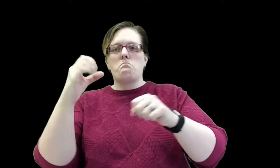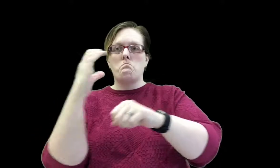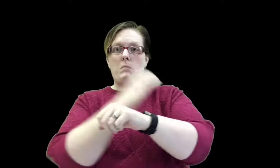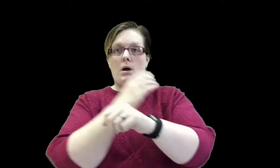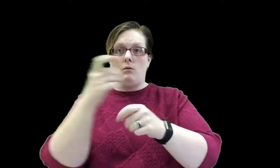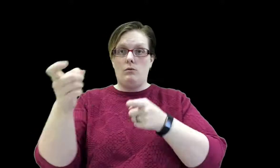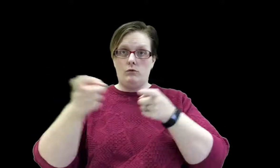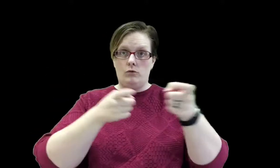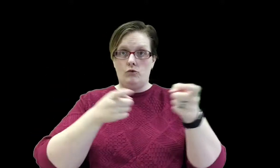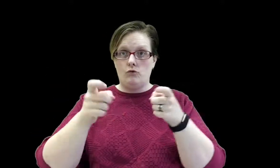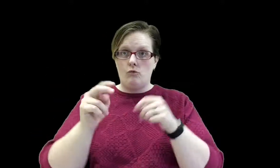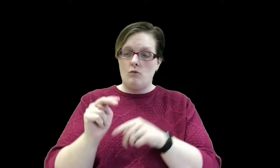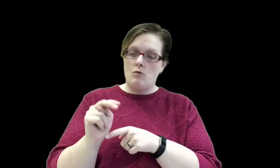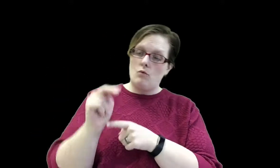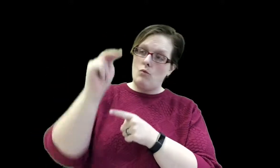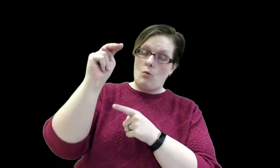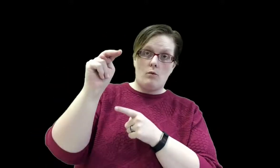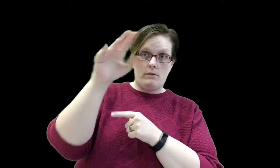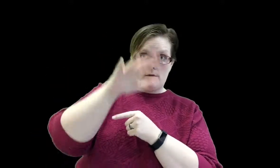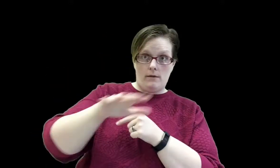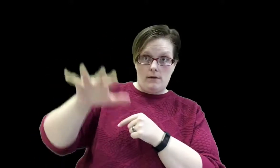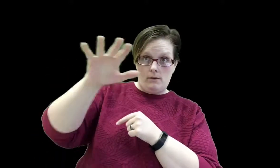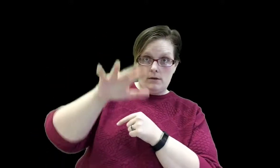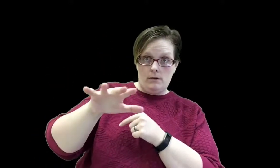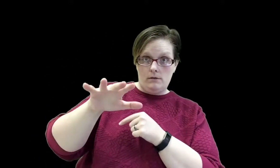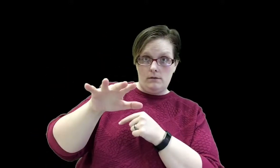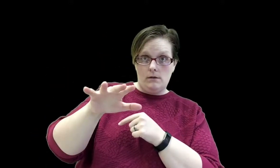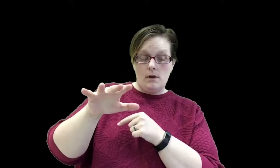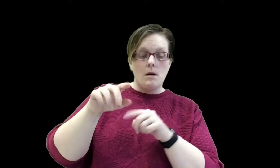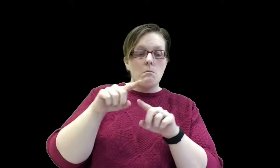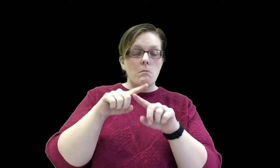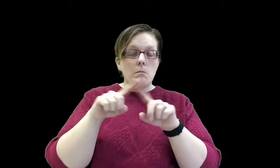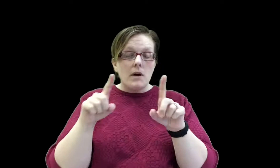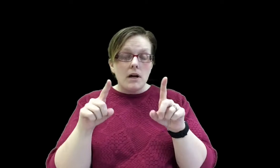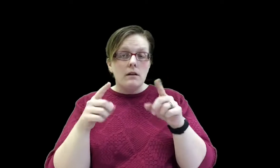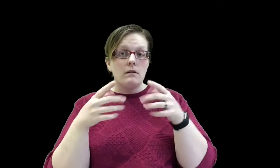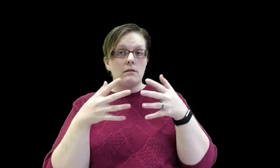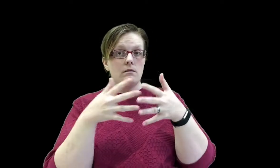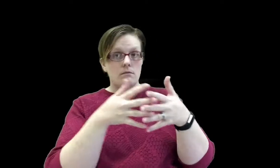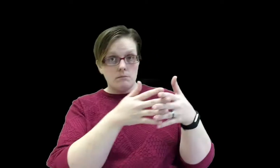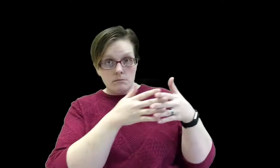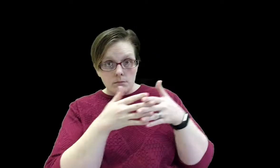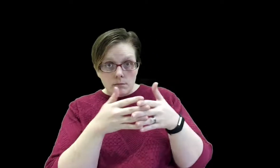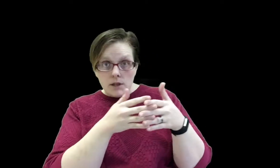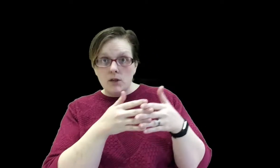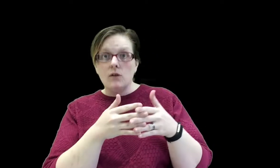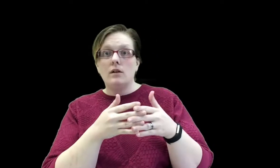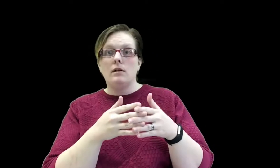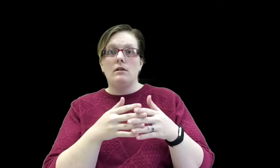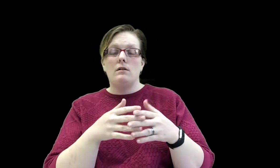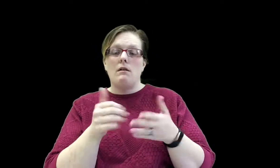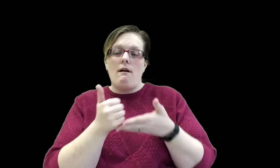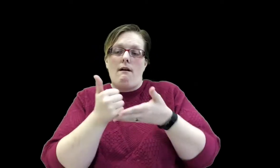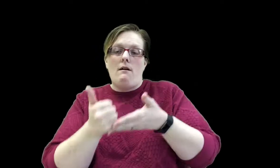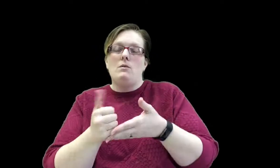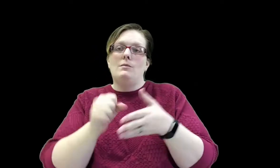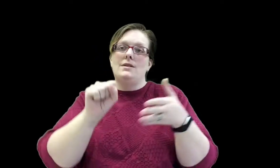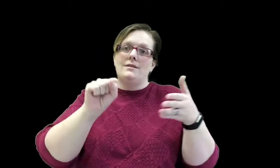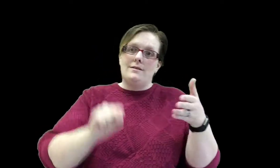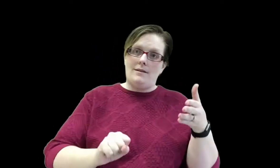they took control of the north side of the country. But America helped out